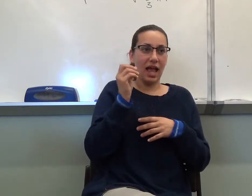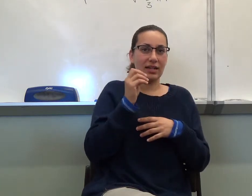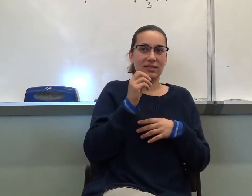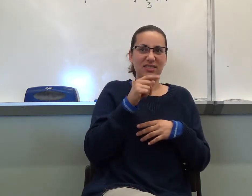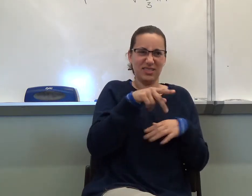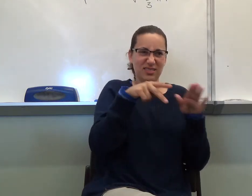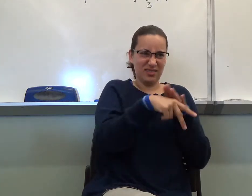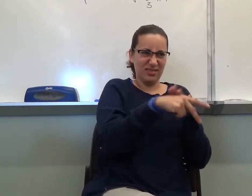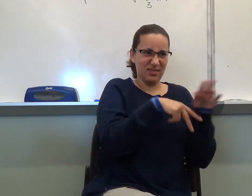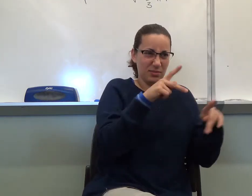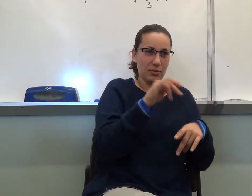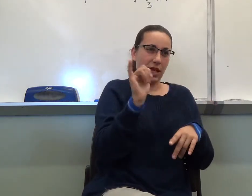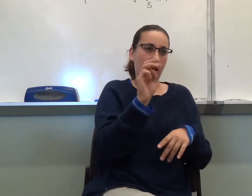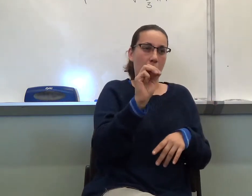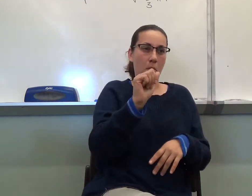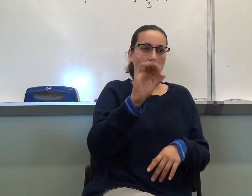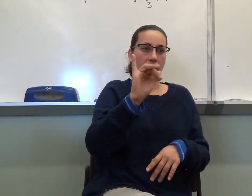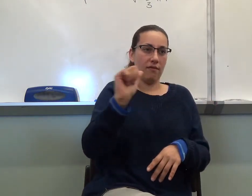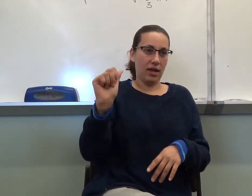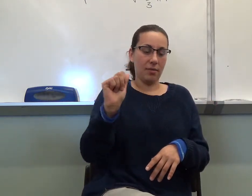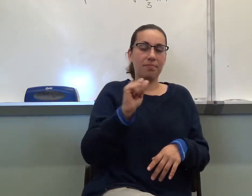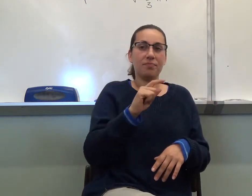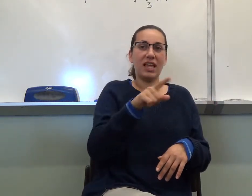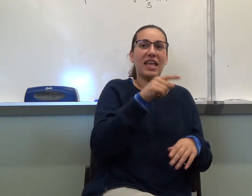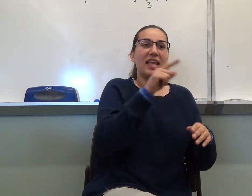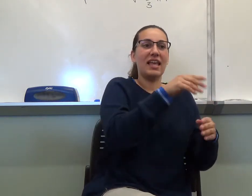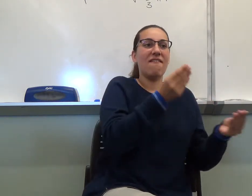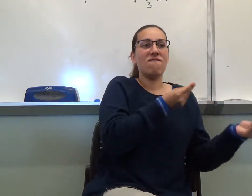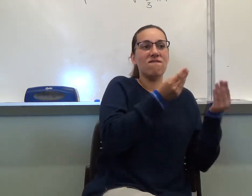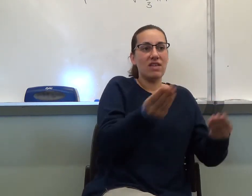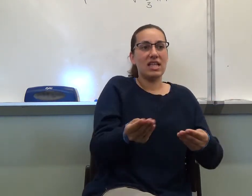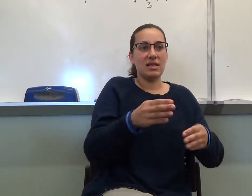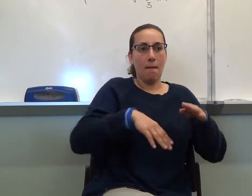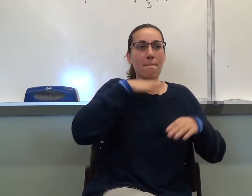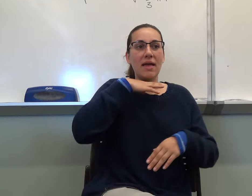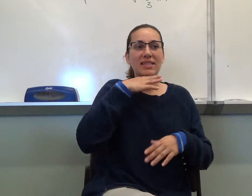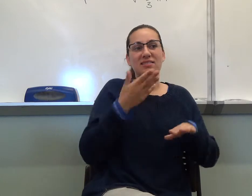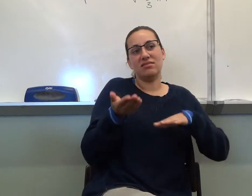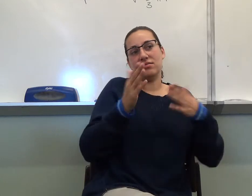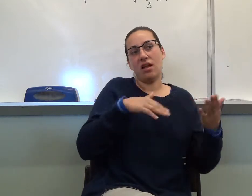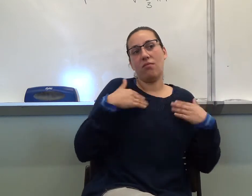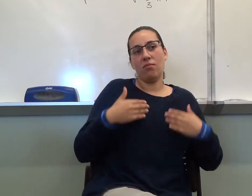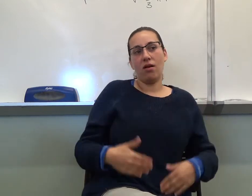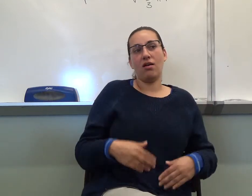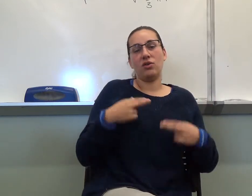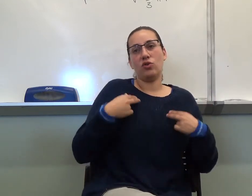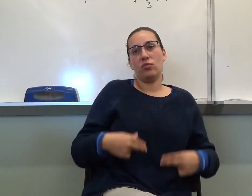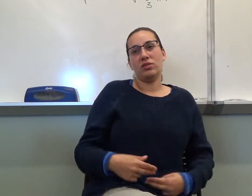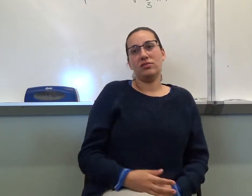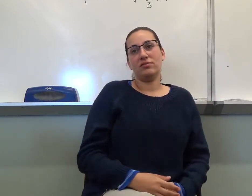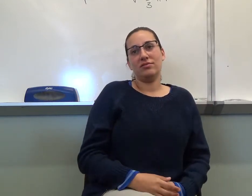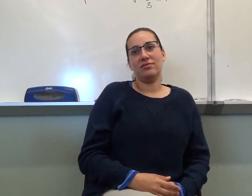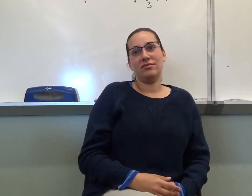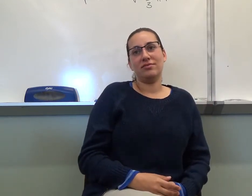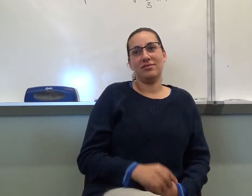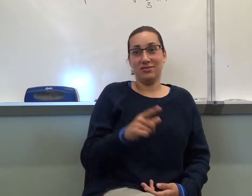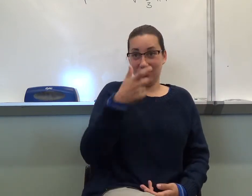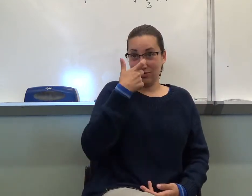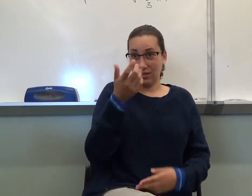a scale that's what's called linear. You don't want the separation between 2 points on the scale to change. You want it to remain the